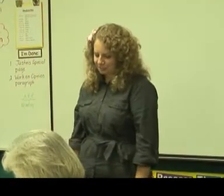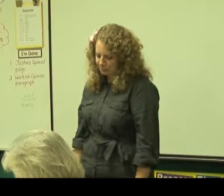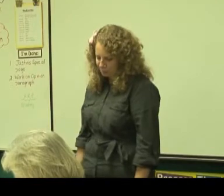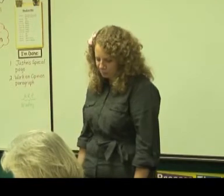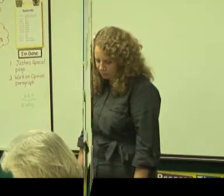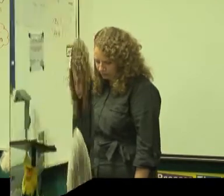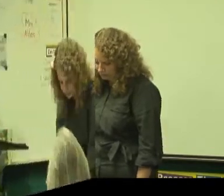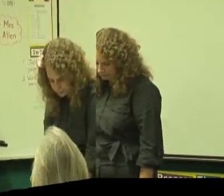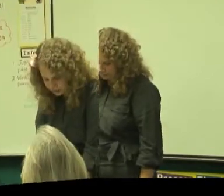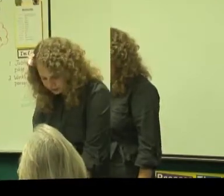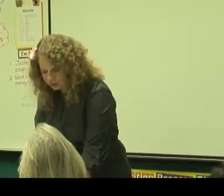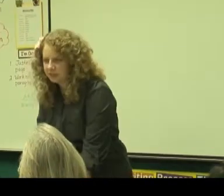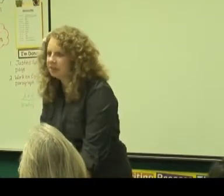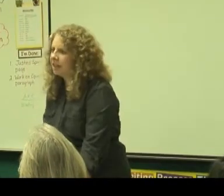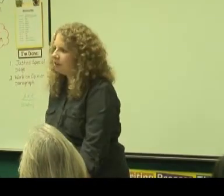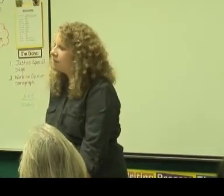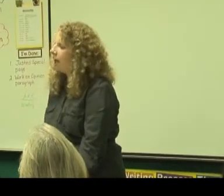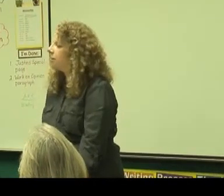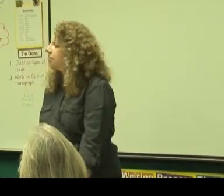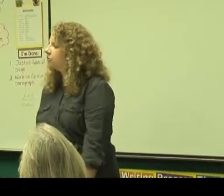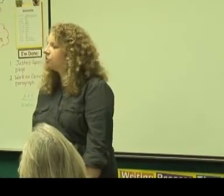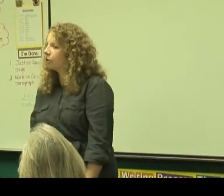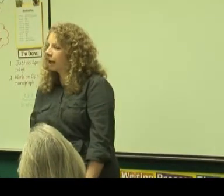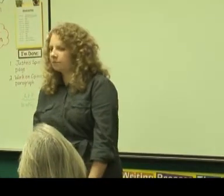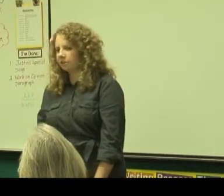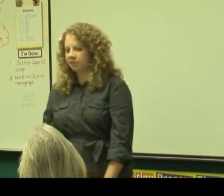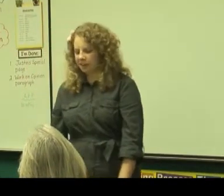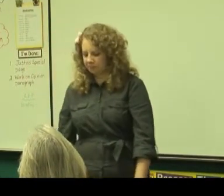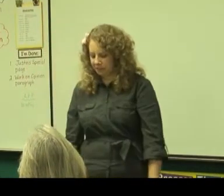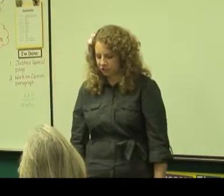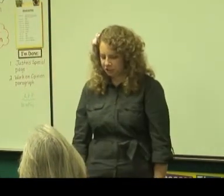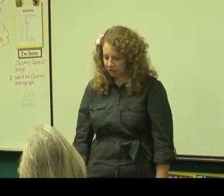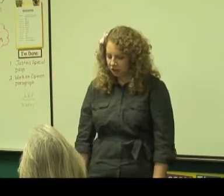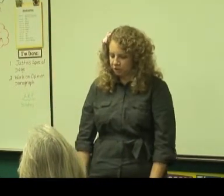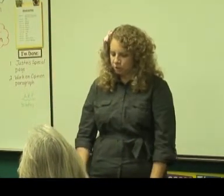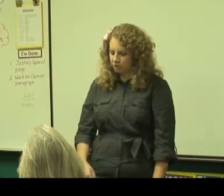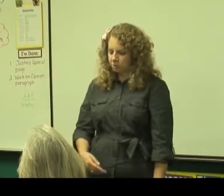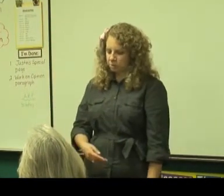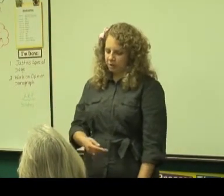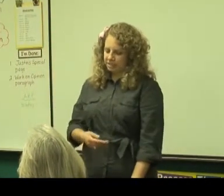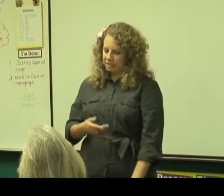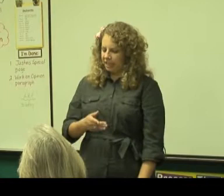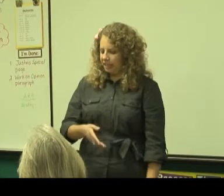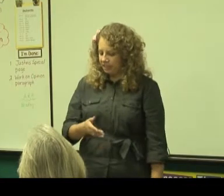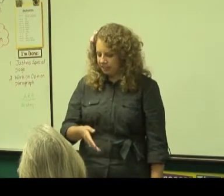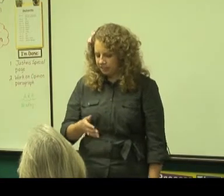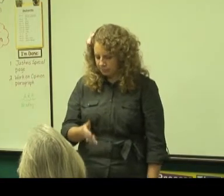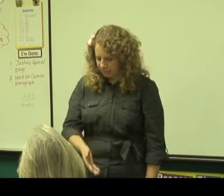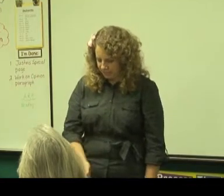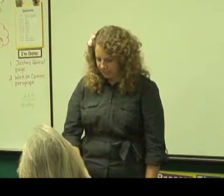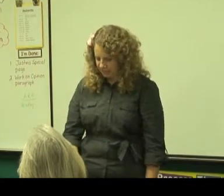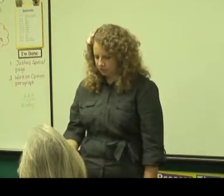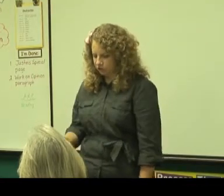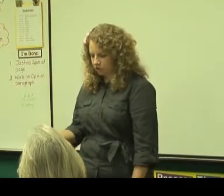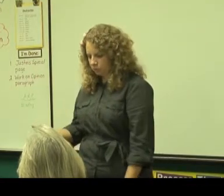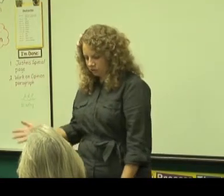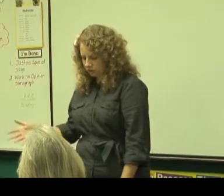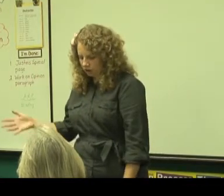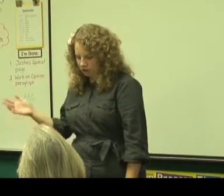I want you guys to pick the noun out of the vocabulary that I've been teaching. So this one was, he needs money, he. She wants car,